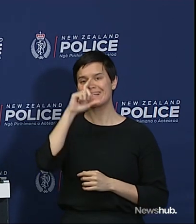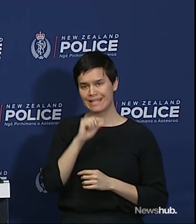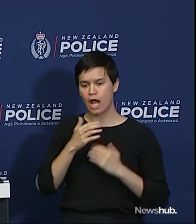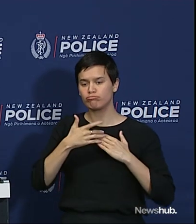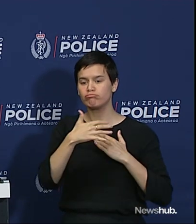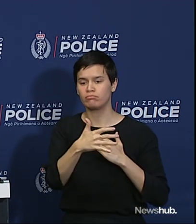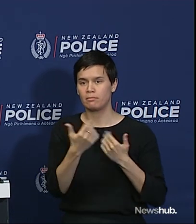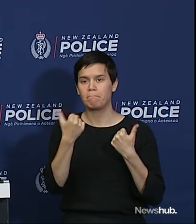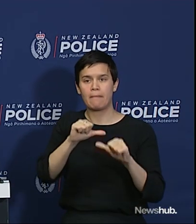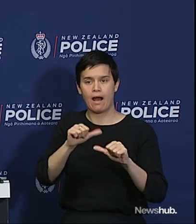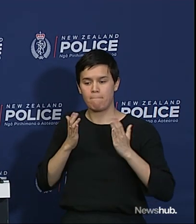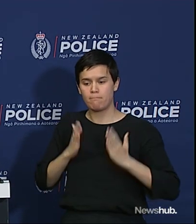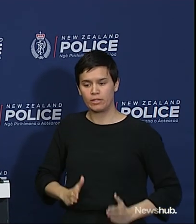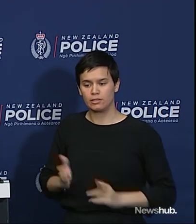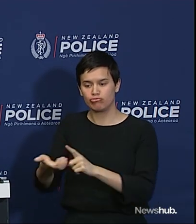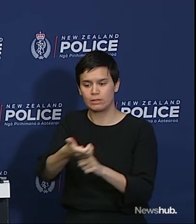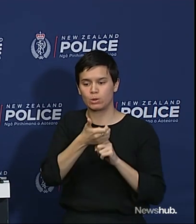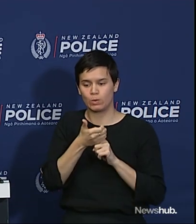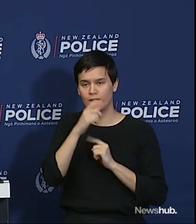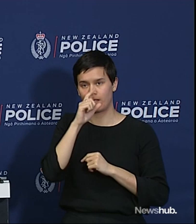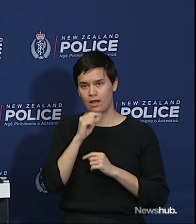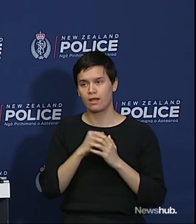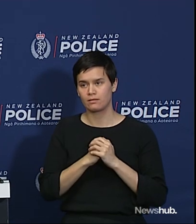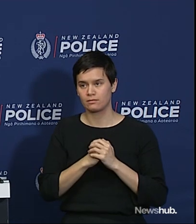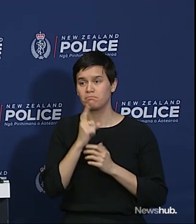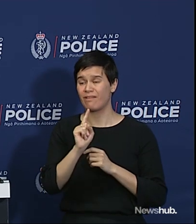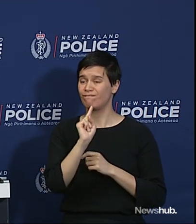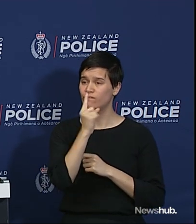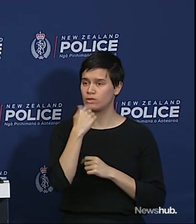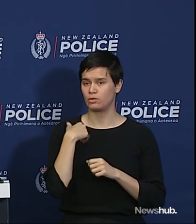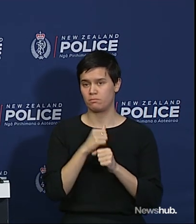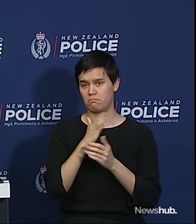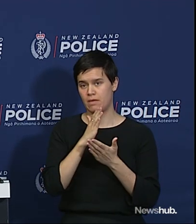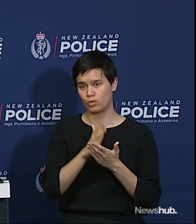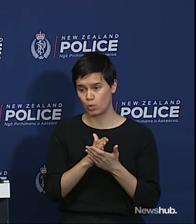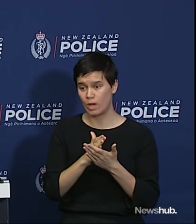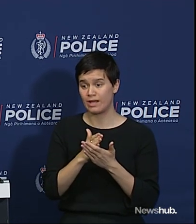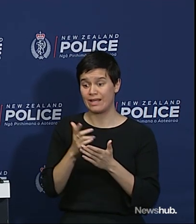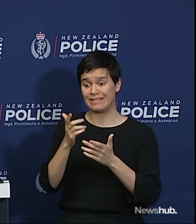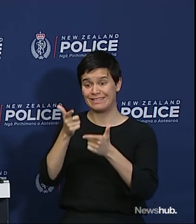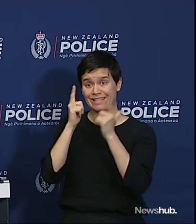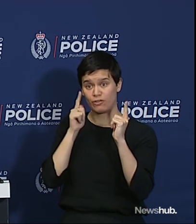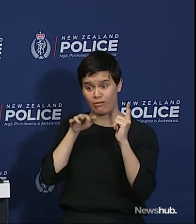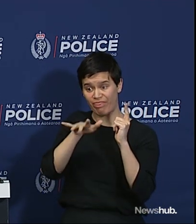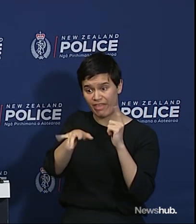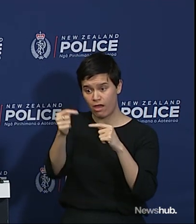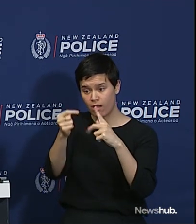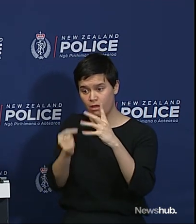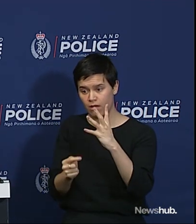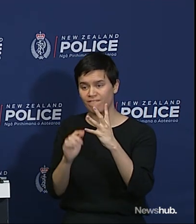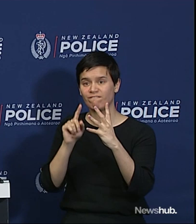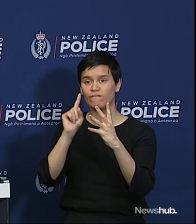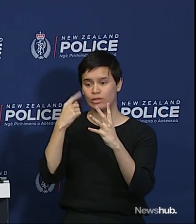operation, but that is after we are sure that we can manage the real dangers that are on the